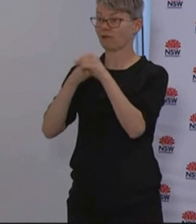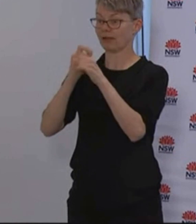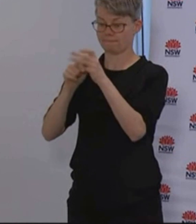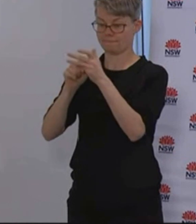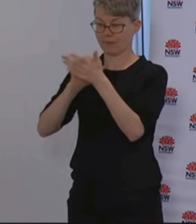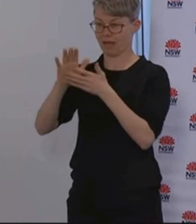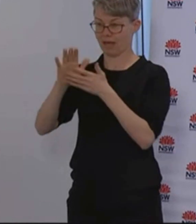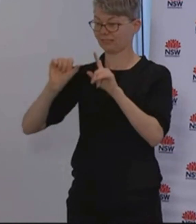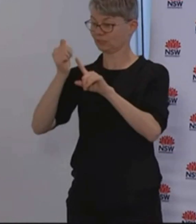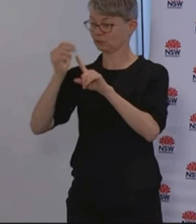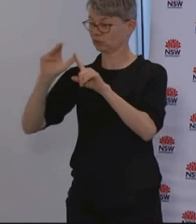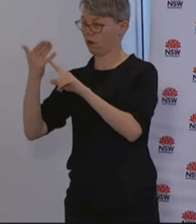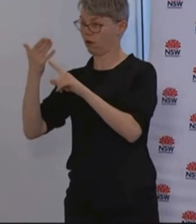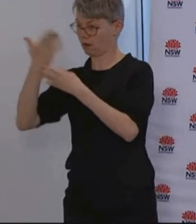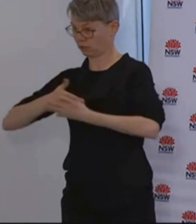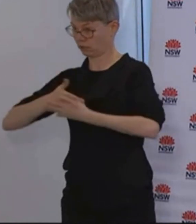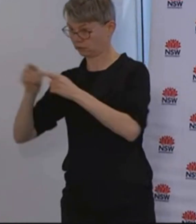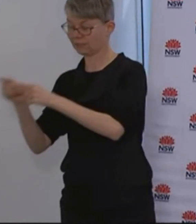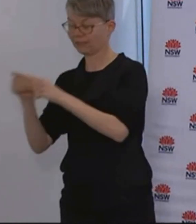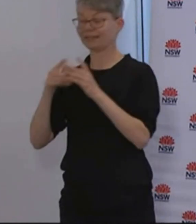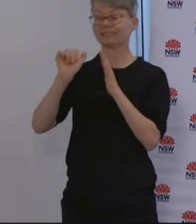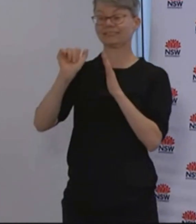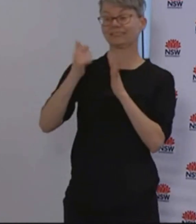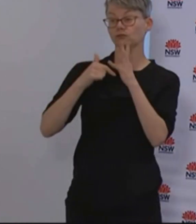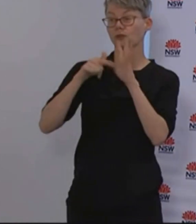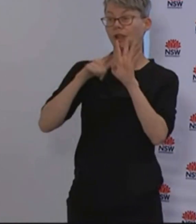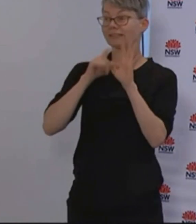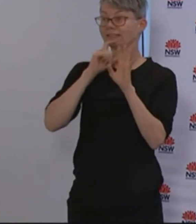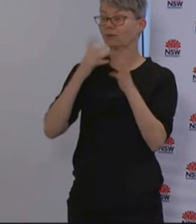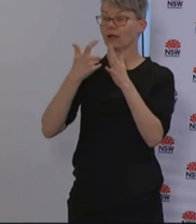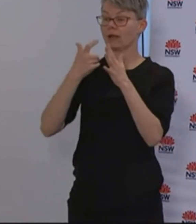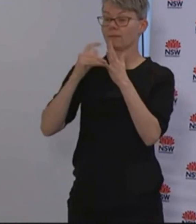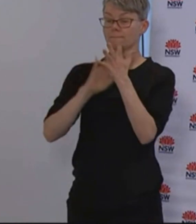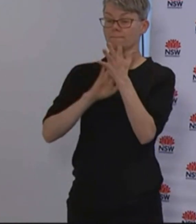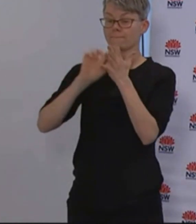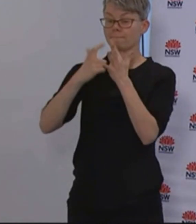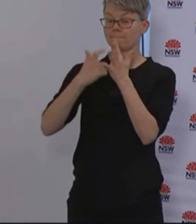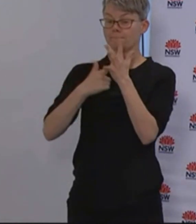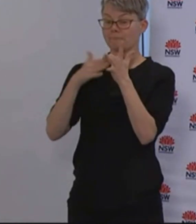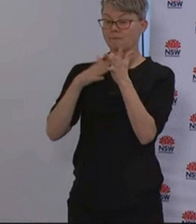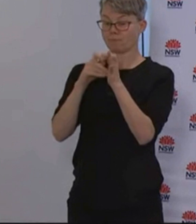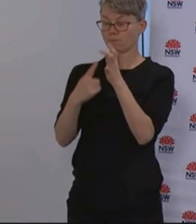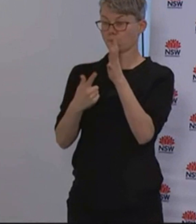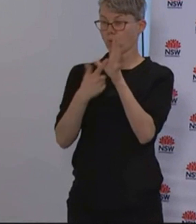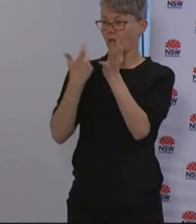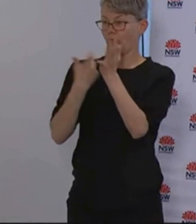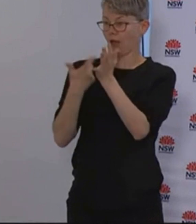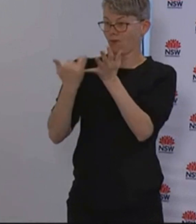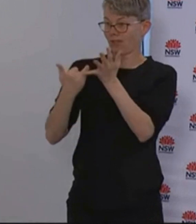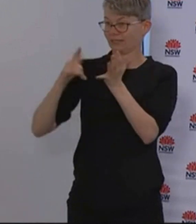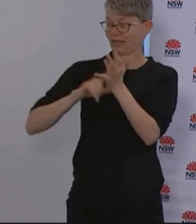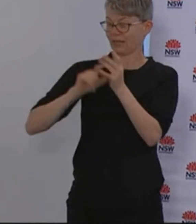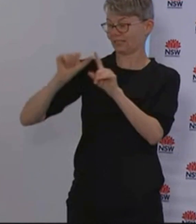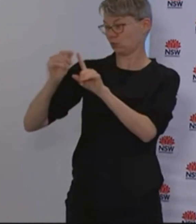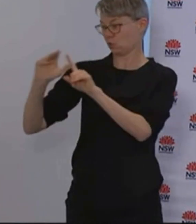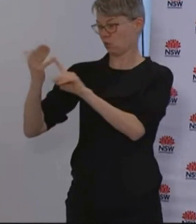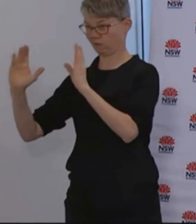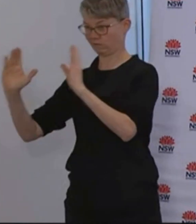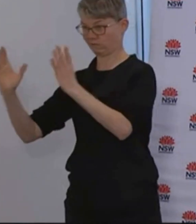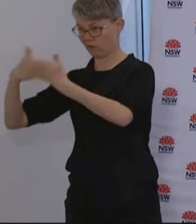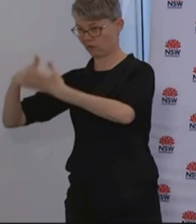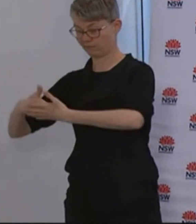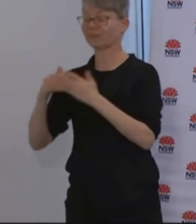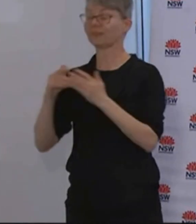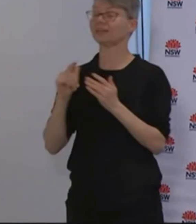9pm. And the 6th of July, dinner at the Merimbula RSL between 6 and 9pm. On the 7th of